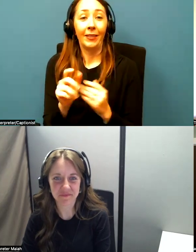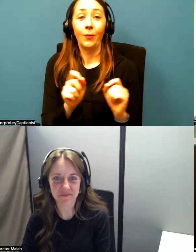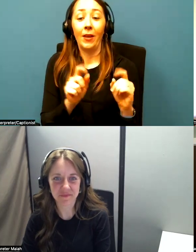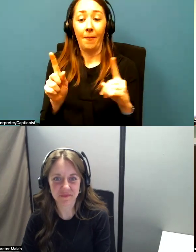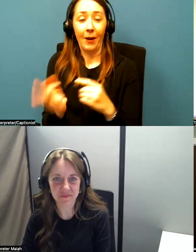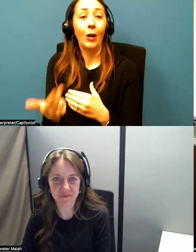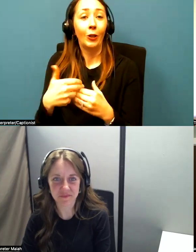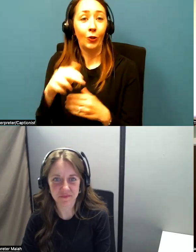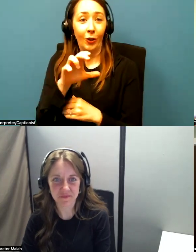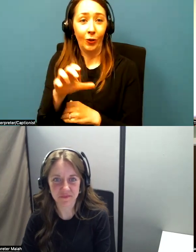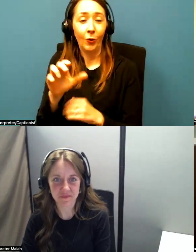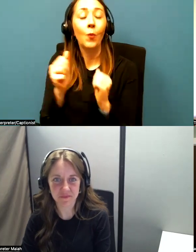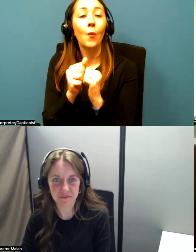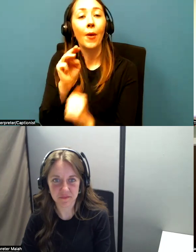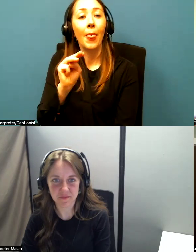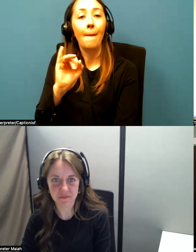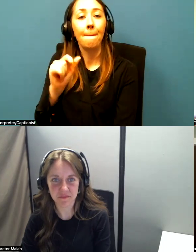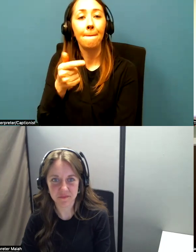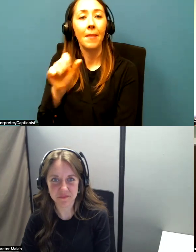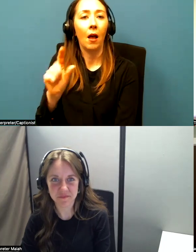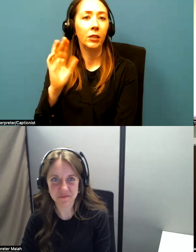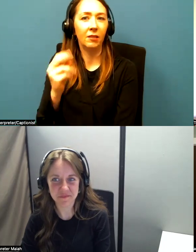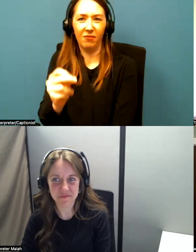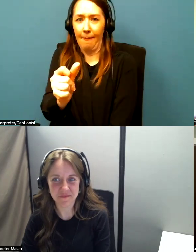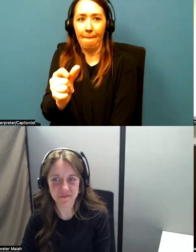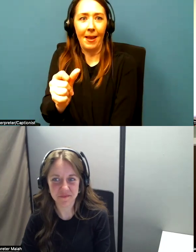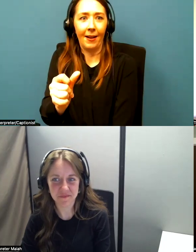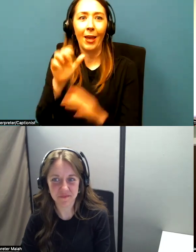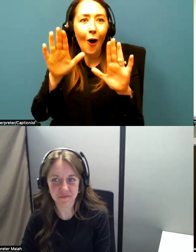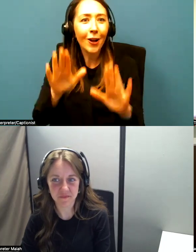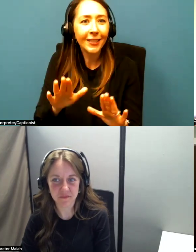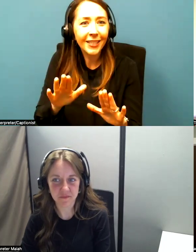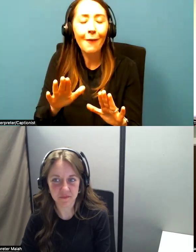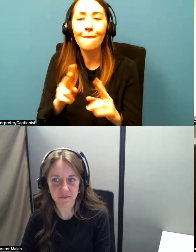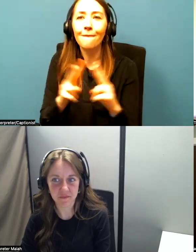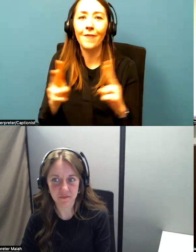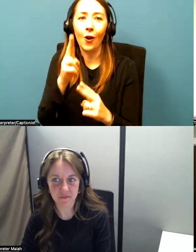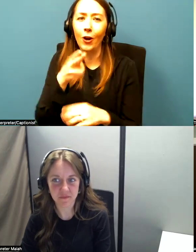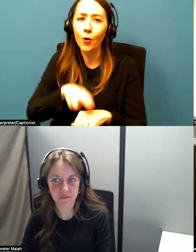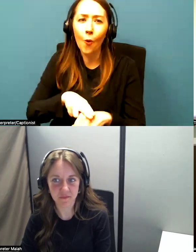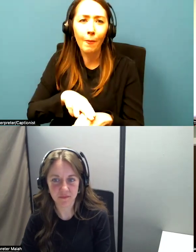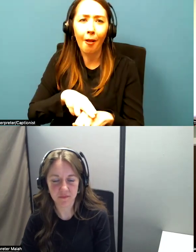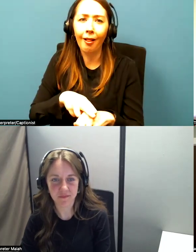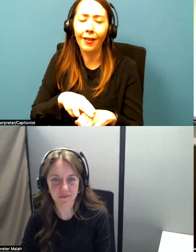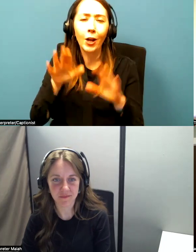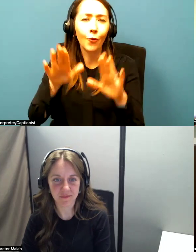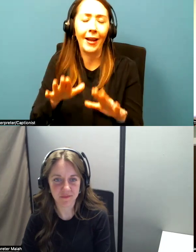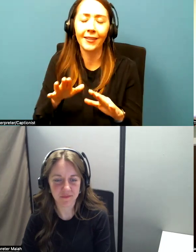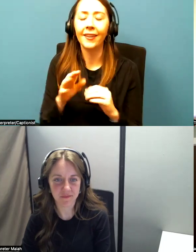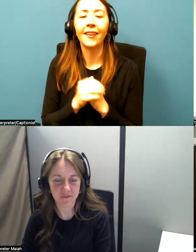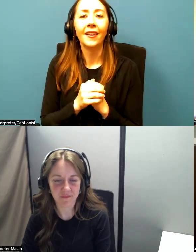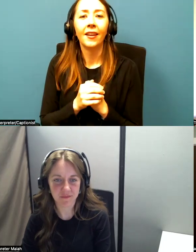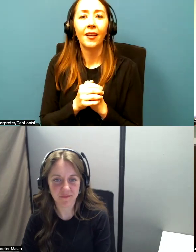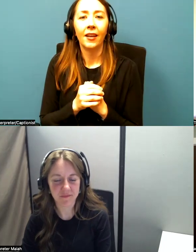Zoom with Miguel, and he seems immediately awesome and totally normal and sane and great. And then at